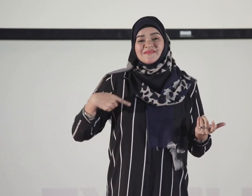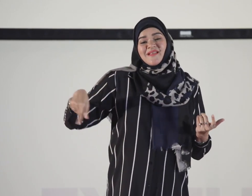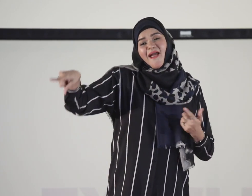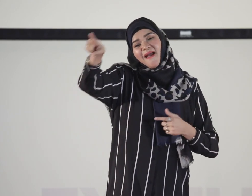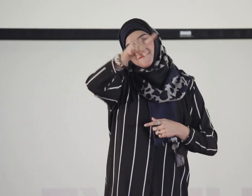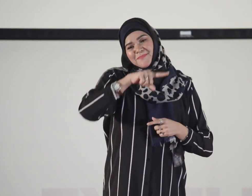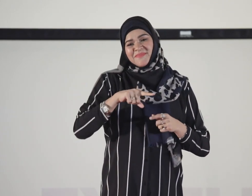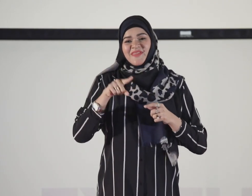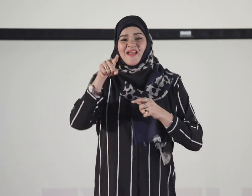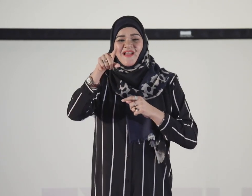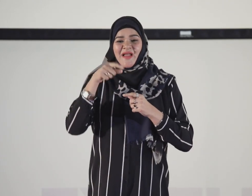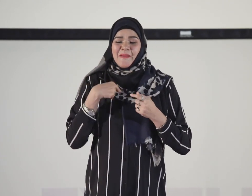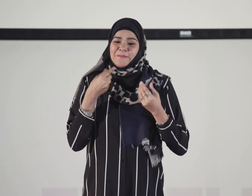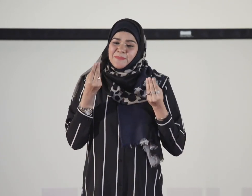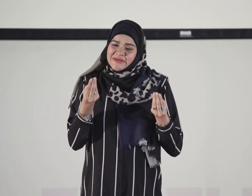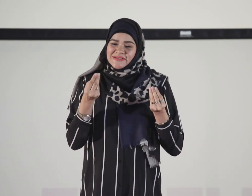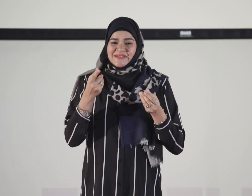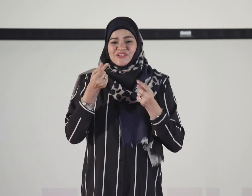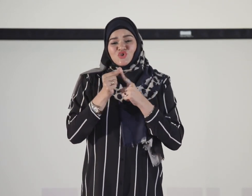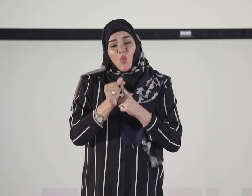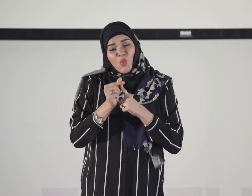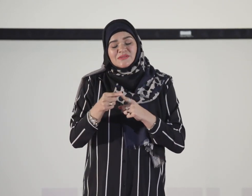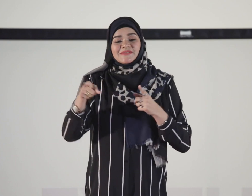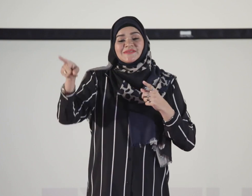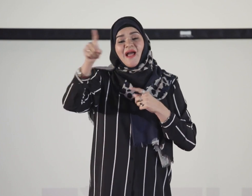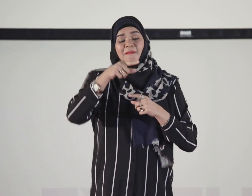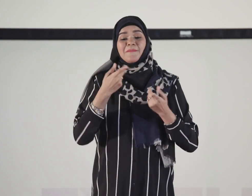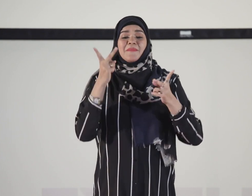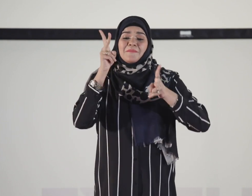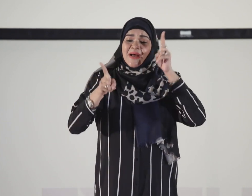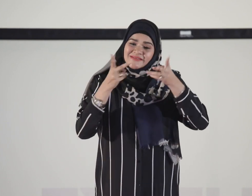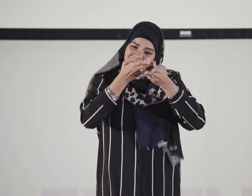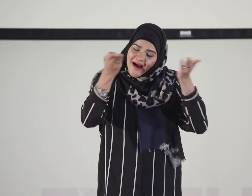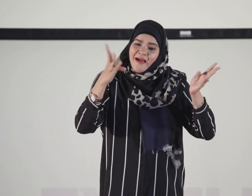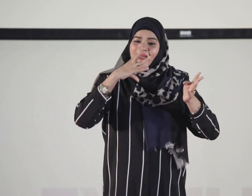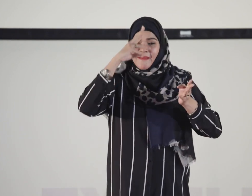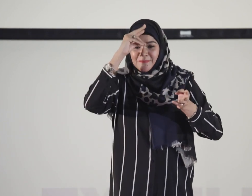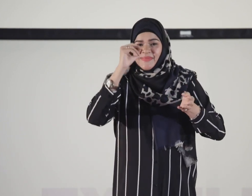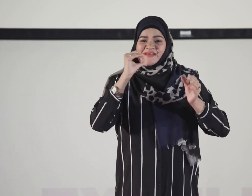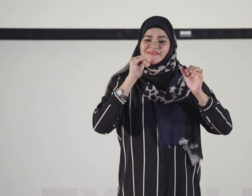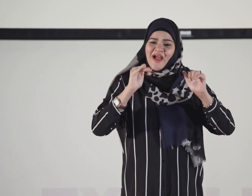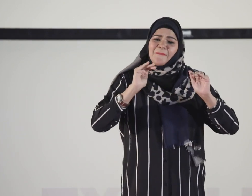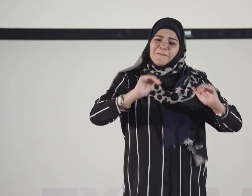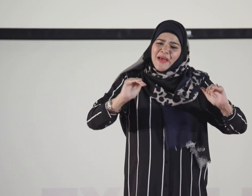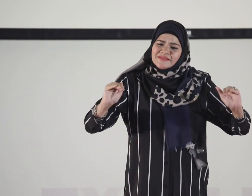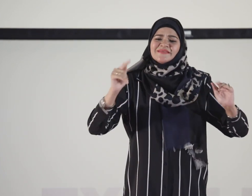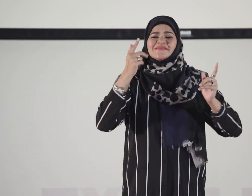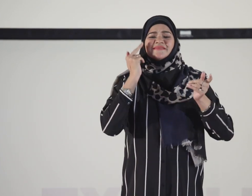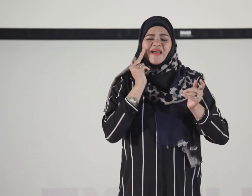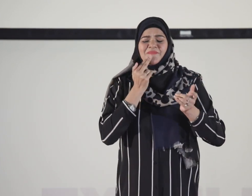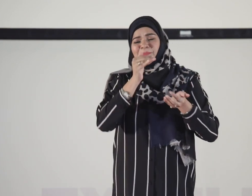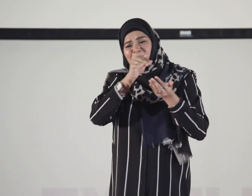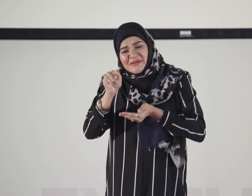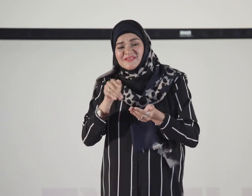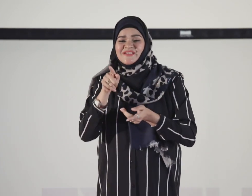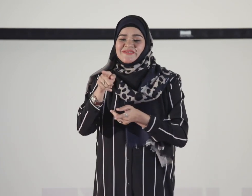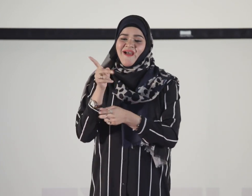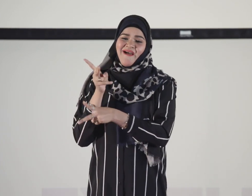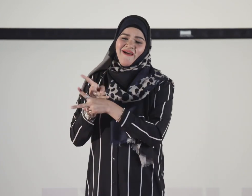at me. You all need to understand. Please, if you have disabled family members in your